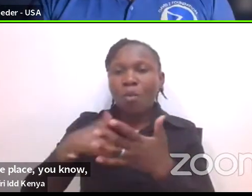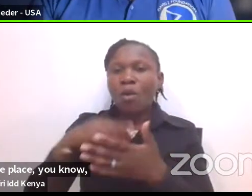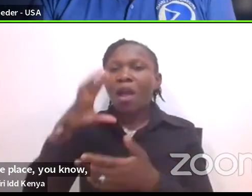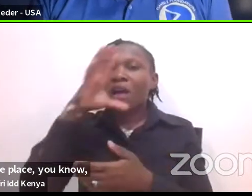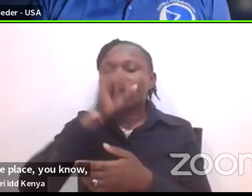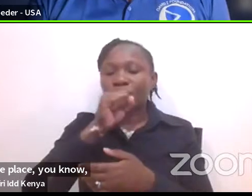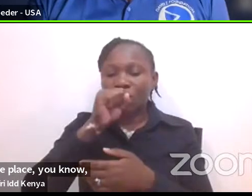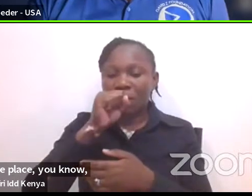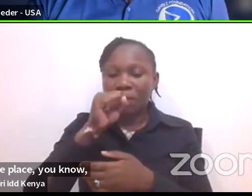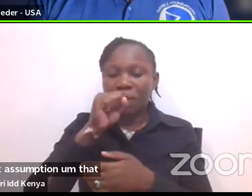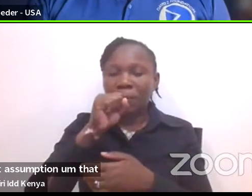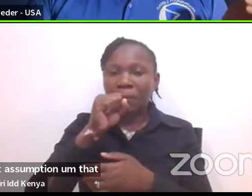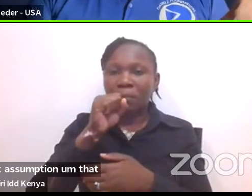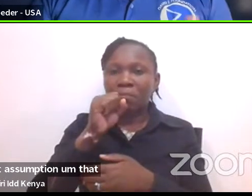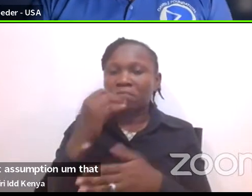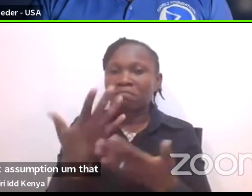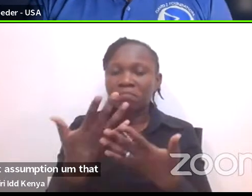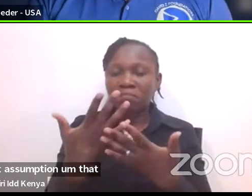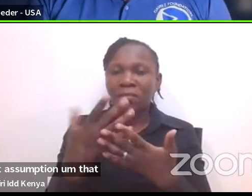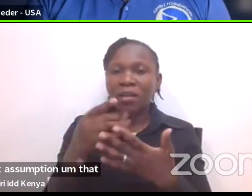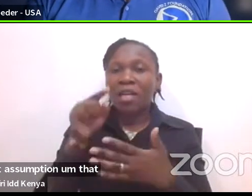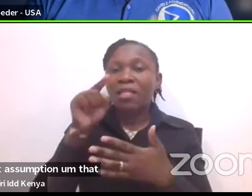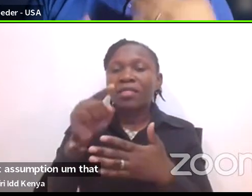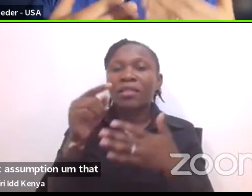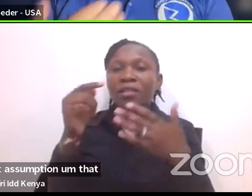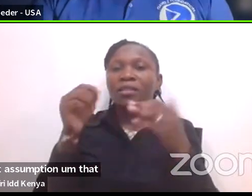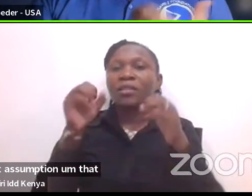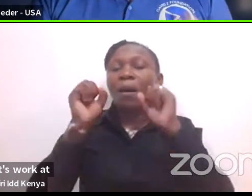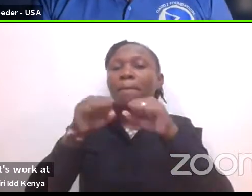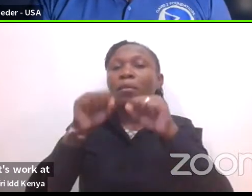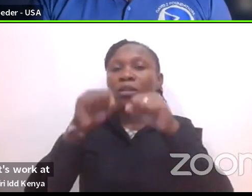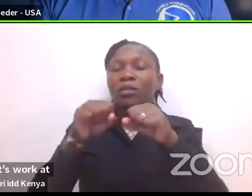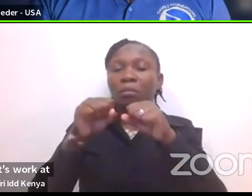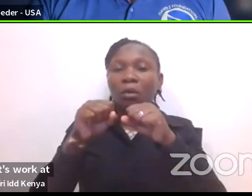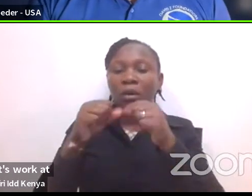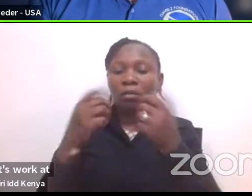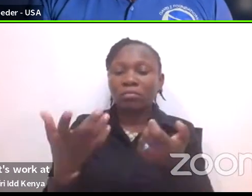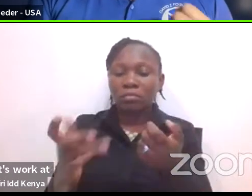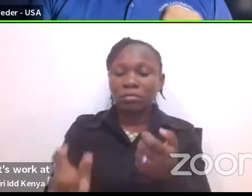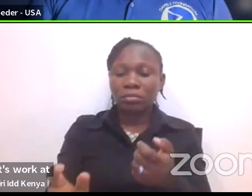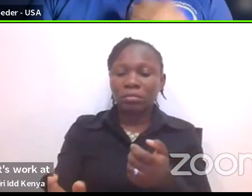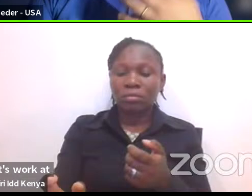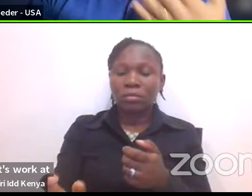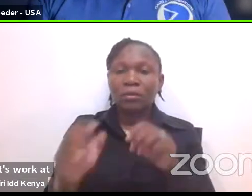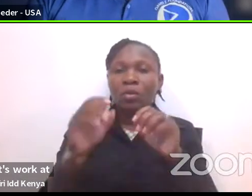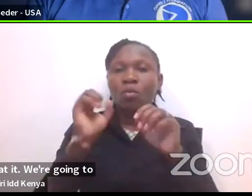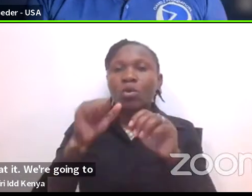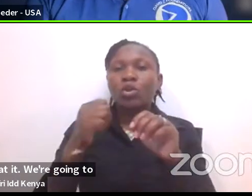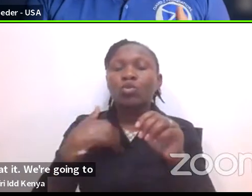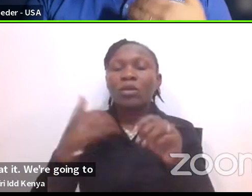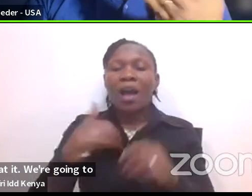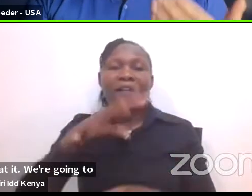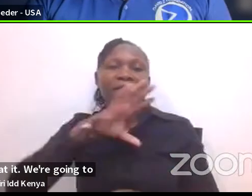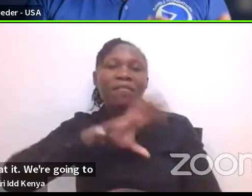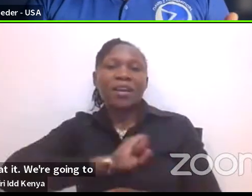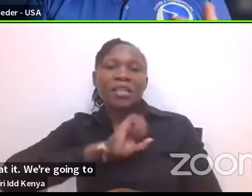hey, this is possible. Let's work at it. We're gonna have to have resilience. You know, we're gonna have